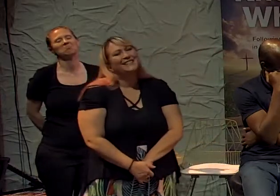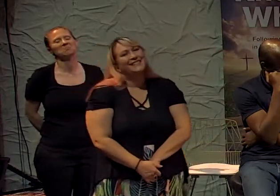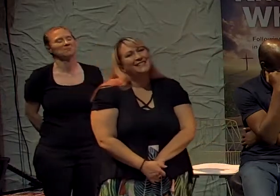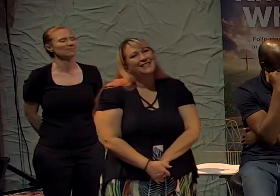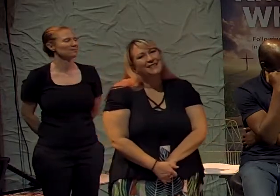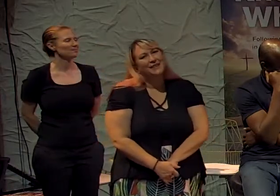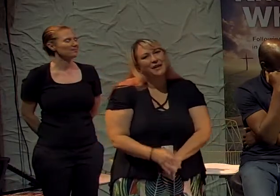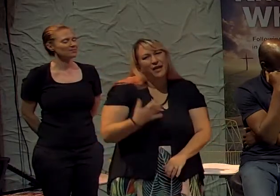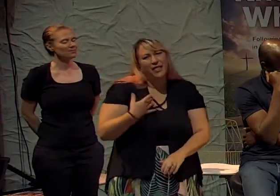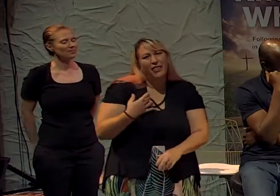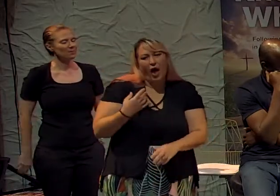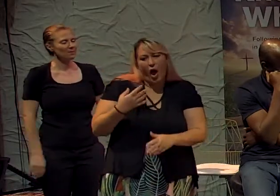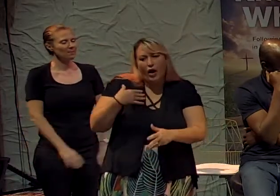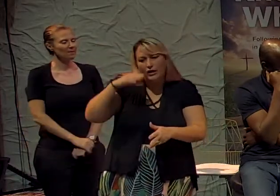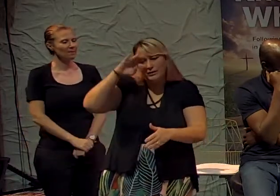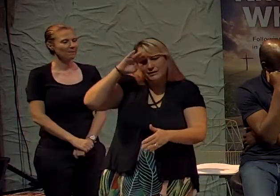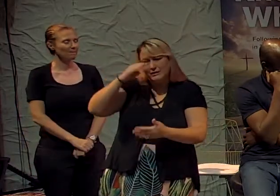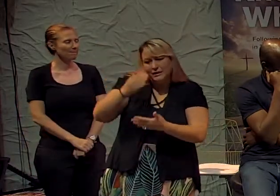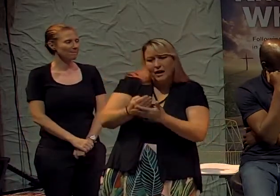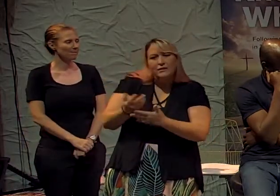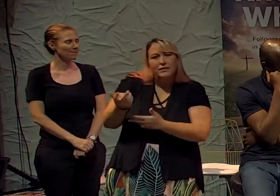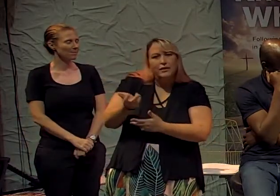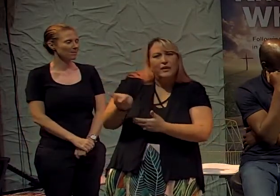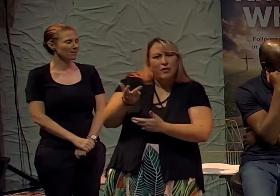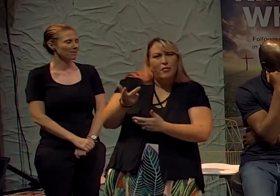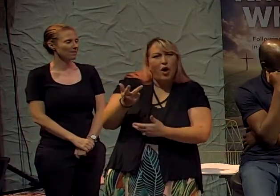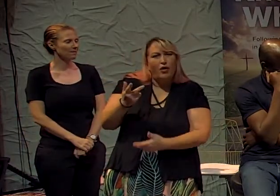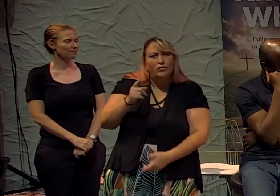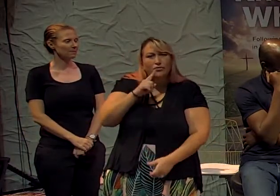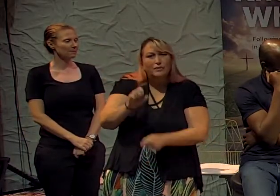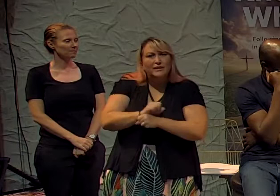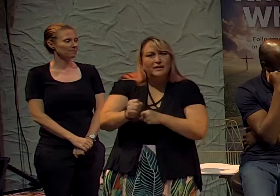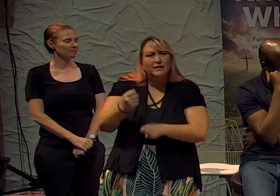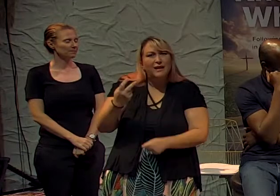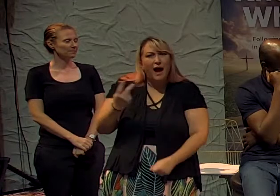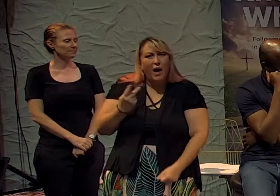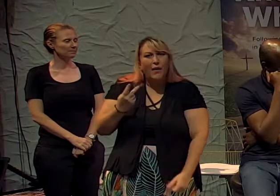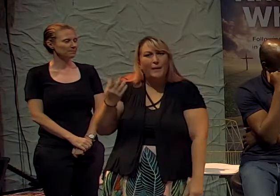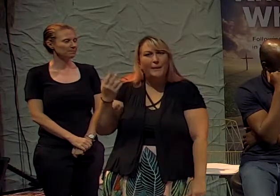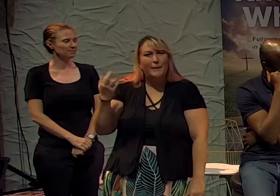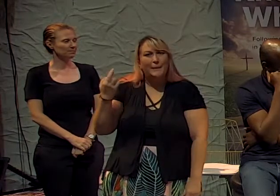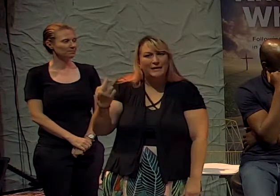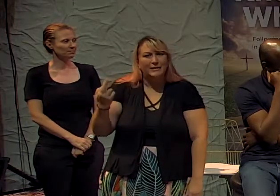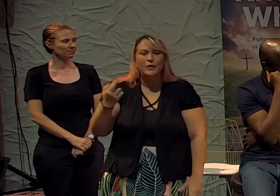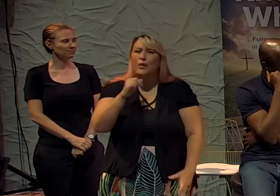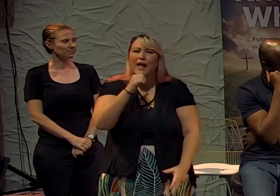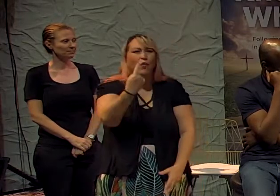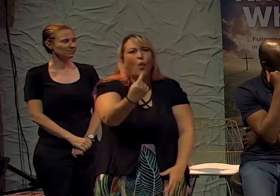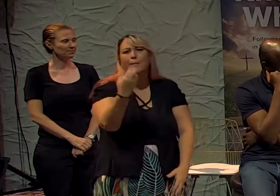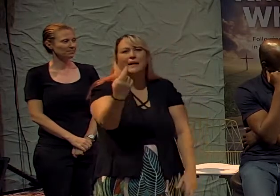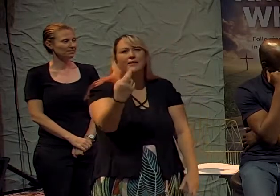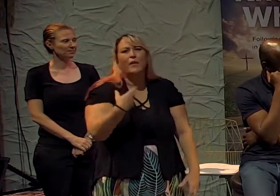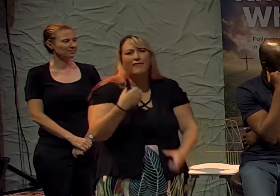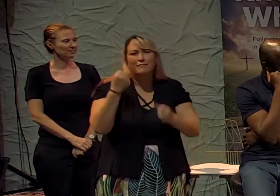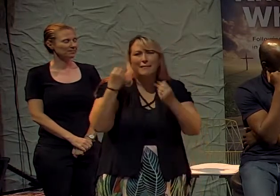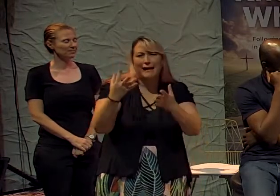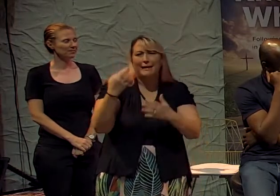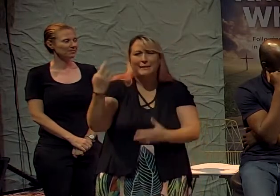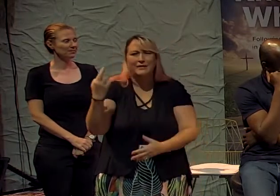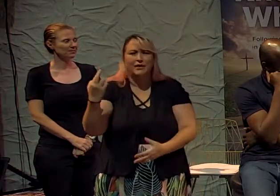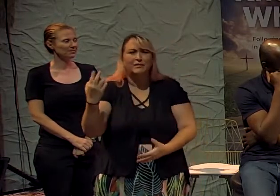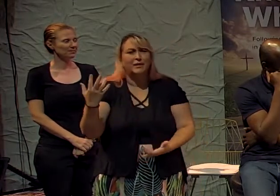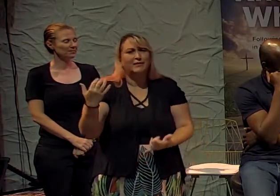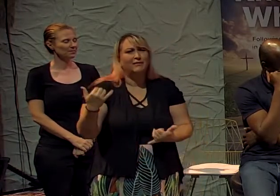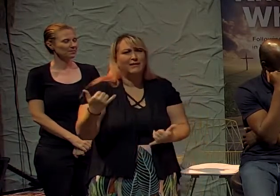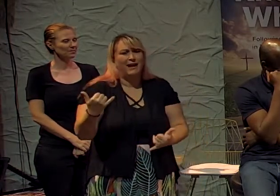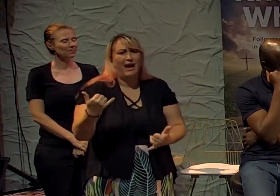We consider them our best friends right now. I mean, truly, they're right up there. We don't have one best friend, we have a lot of best friends, but they are